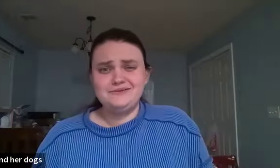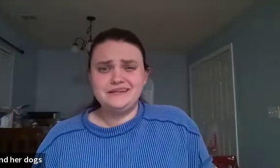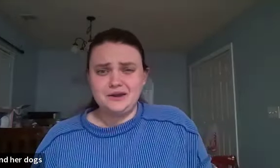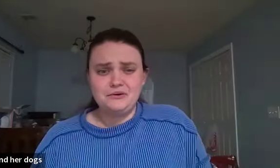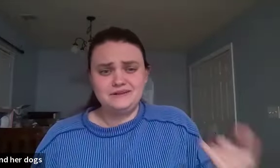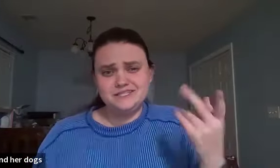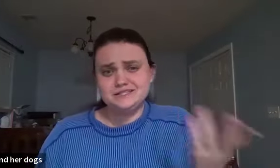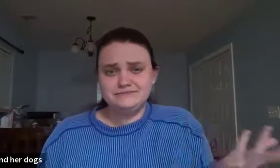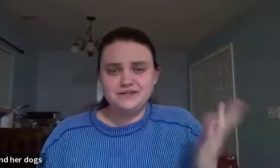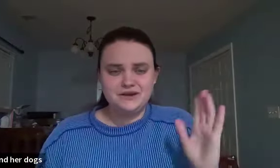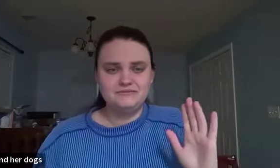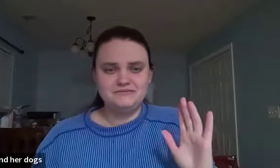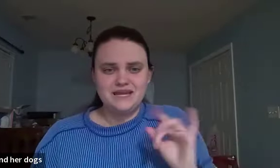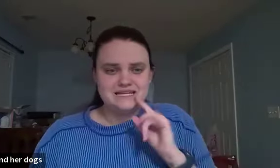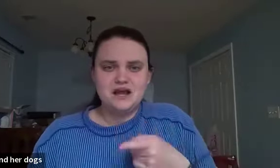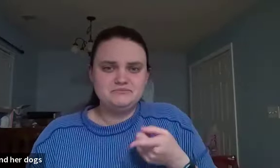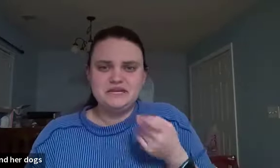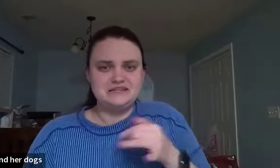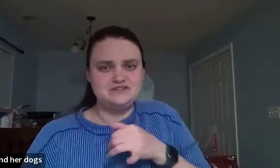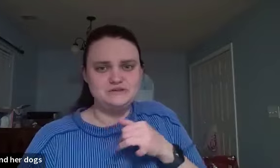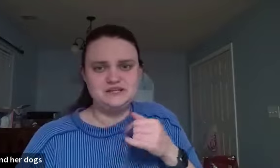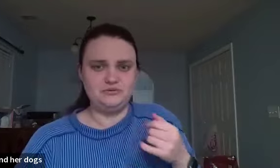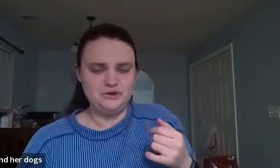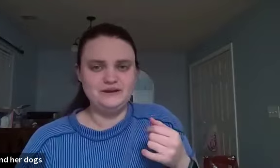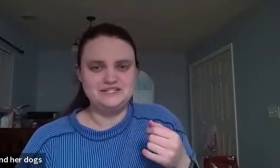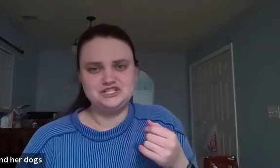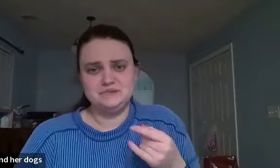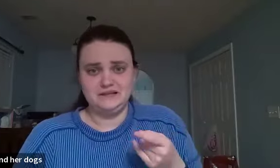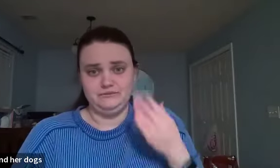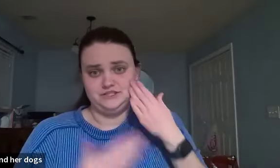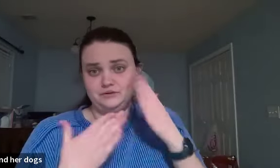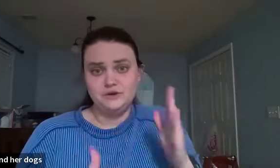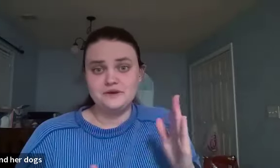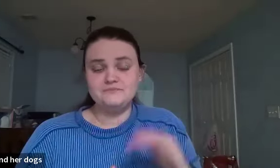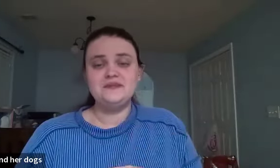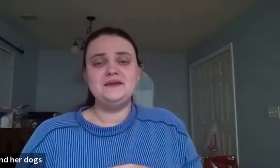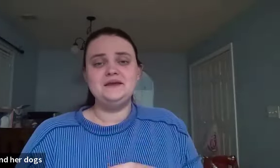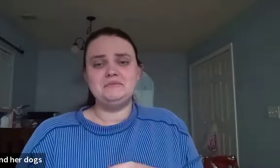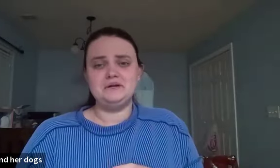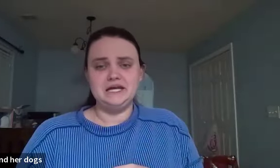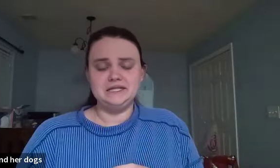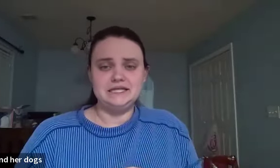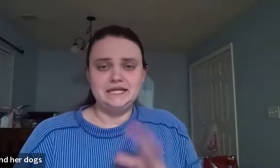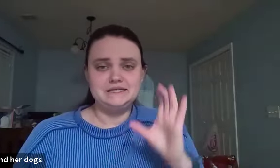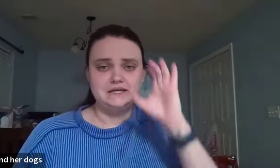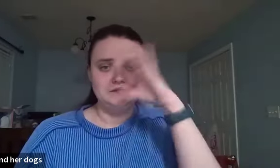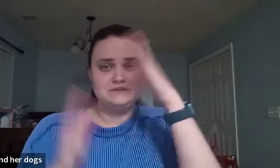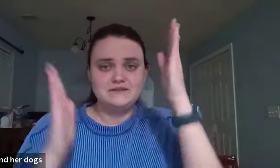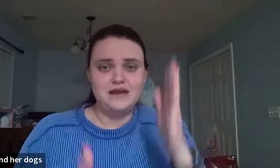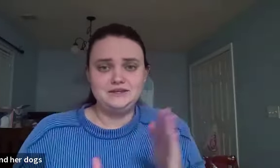don't really know her. Like, she's, and it's not being insulting or rude. It's just being like, we just don't know them. But yet, in ASL, you say that,